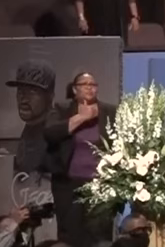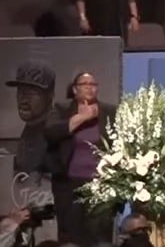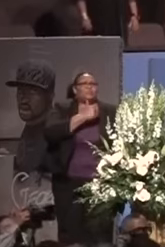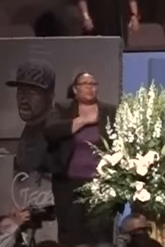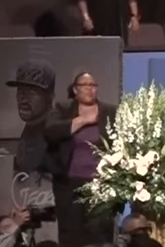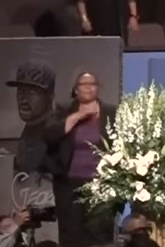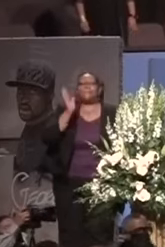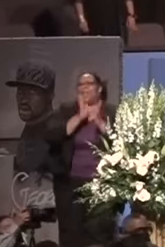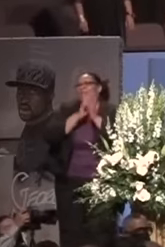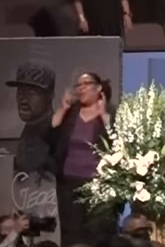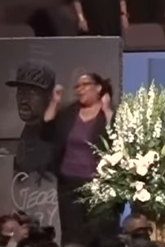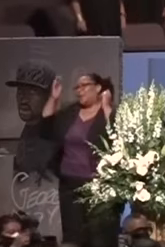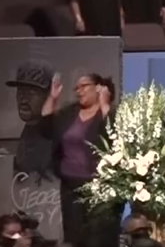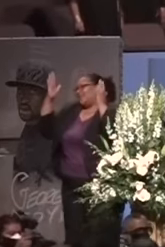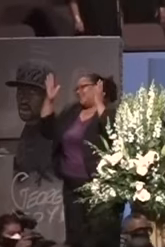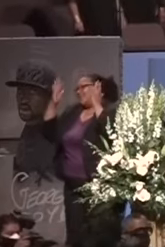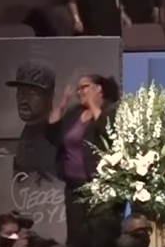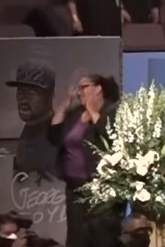Hallelujah.